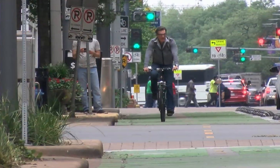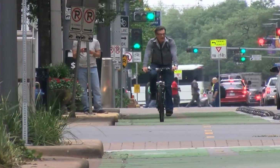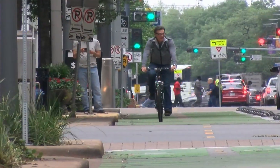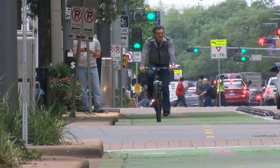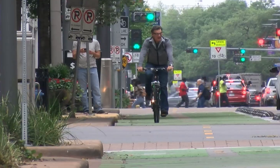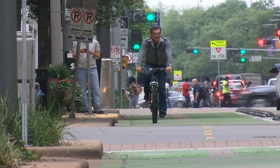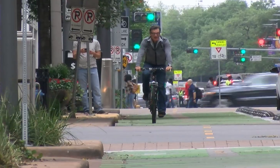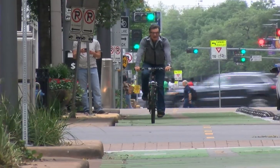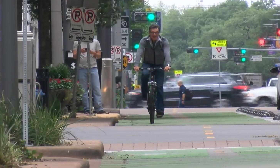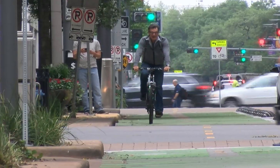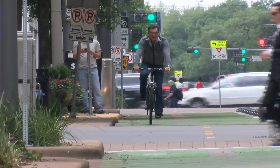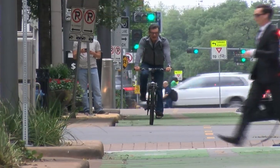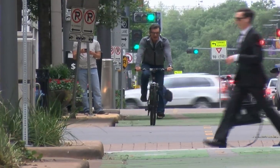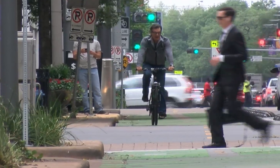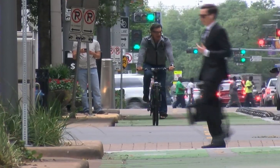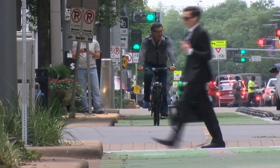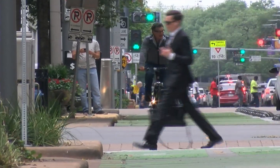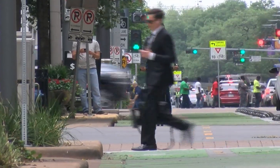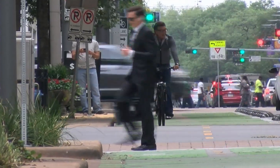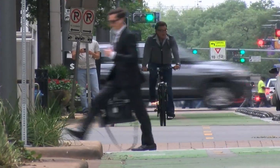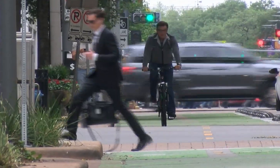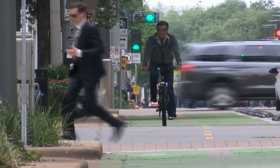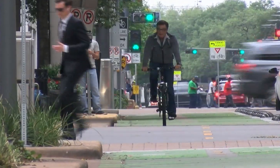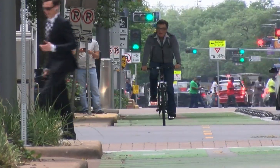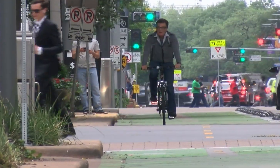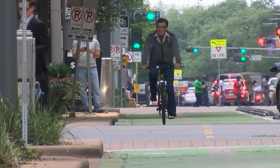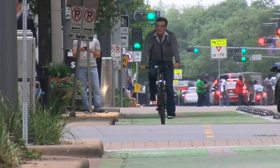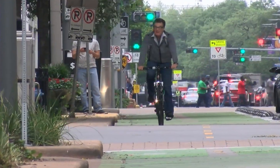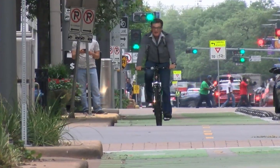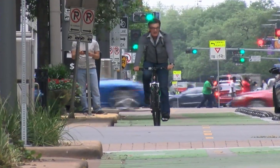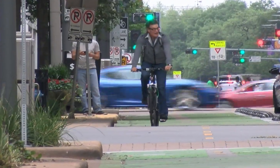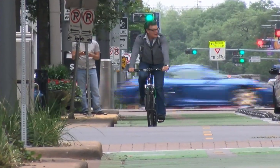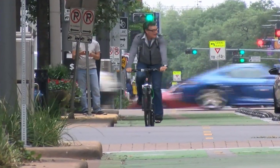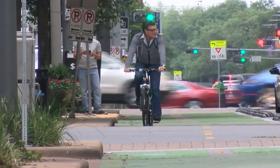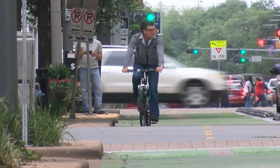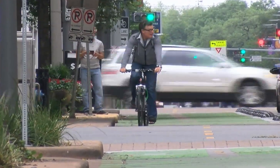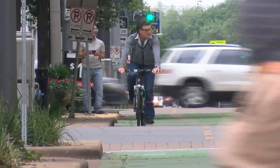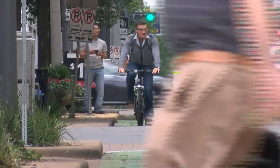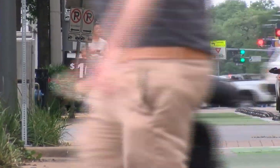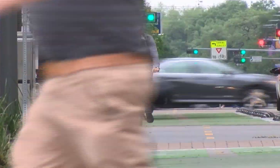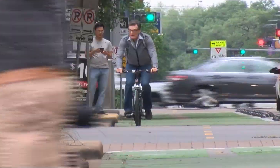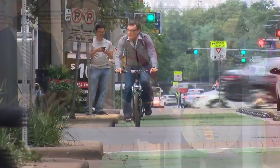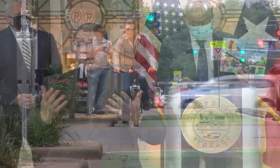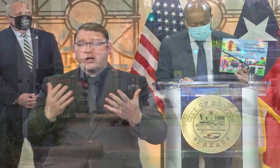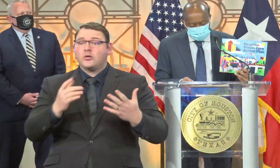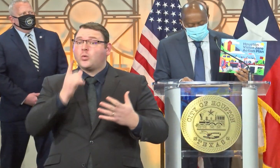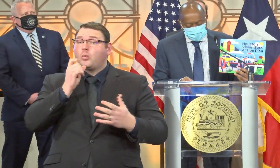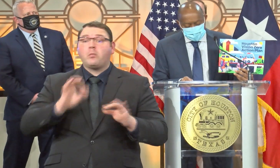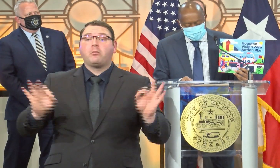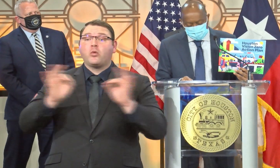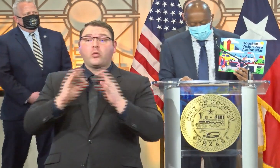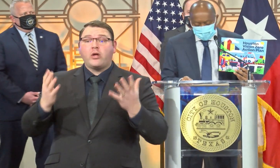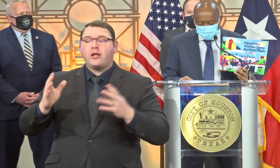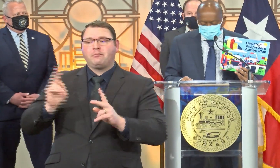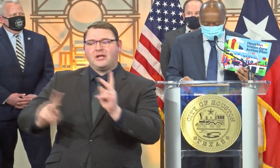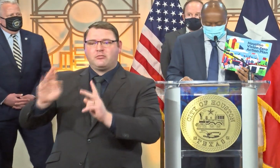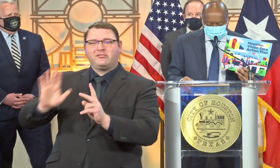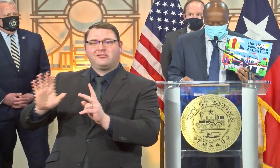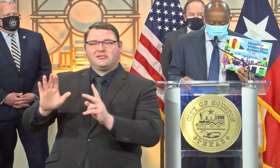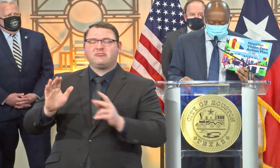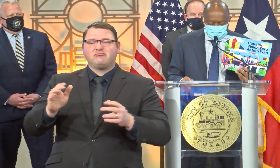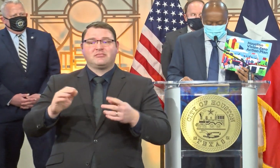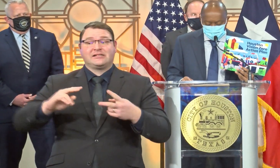think about transportation. We are committed to prioritizing people over cars and integrating a variety